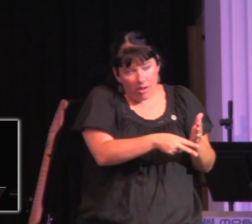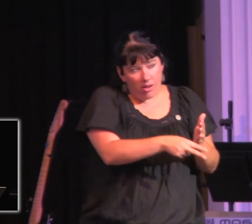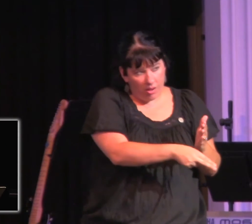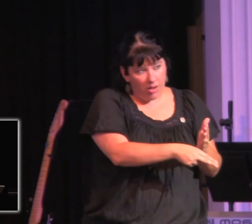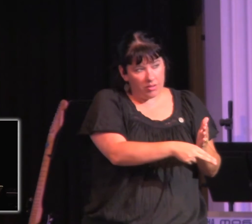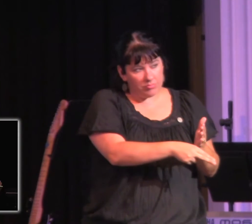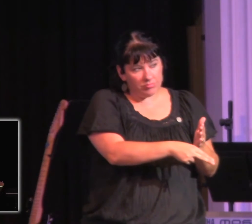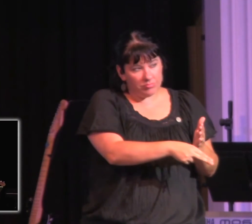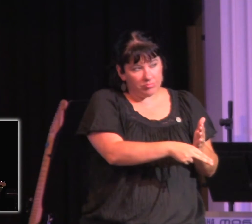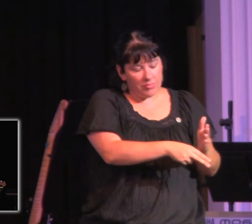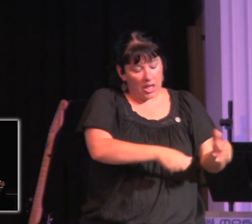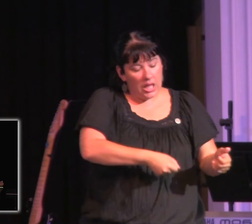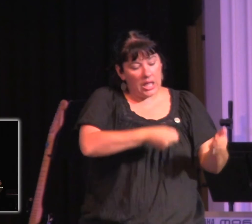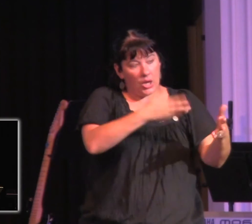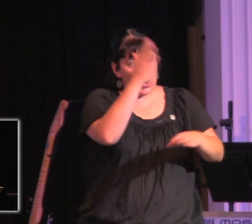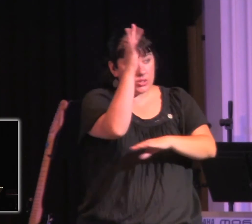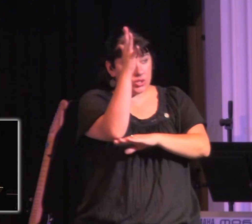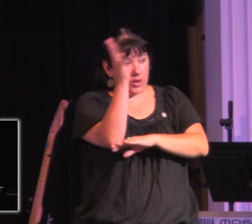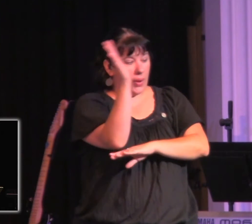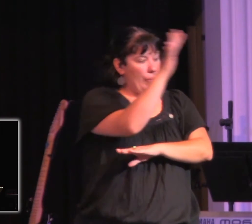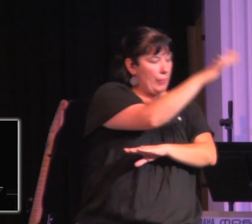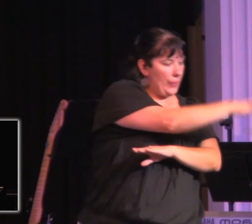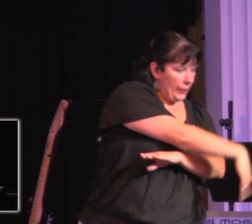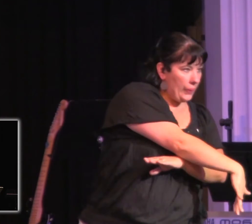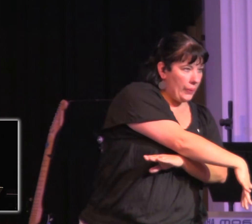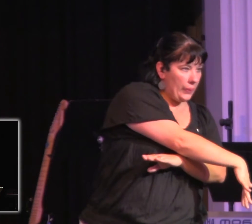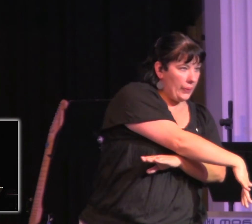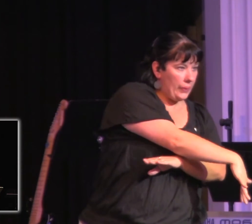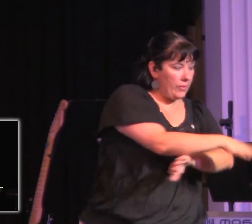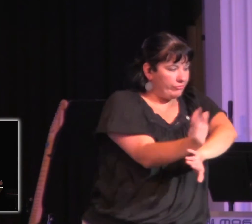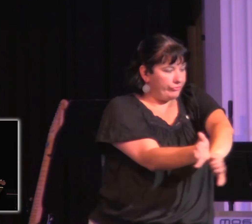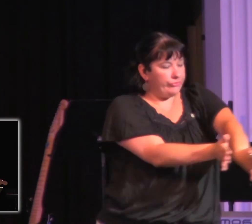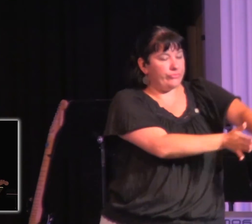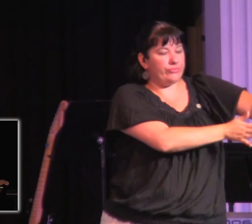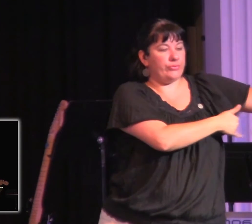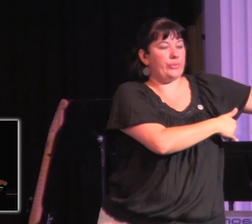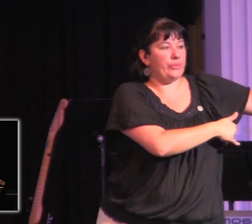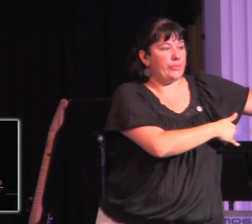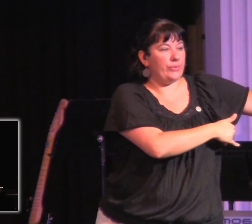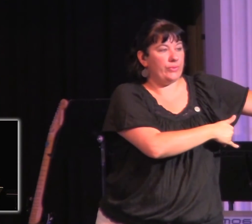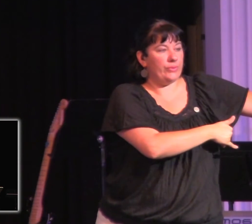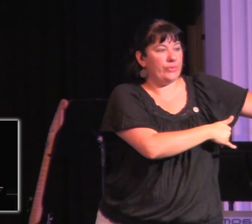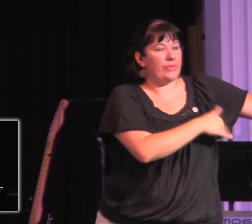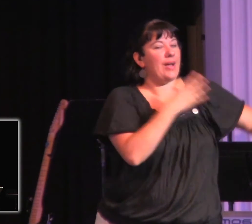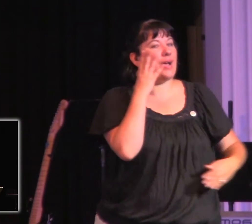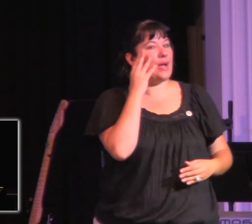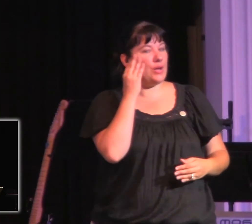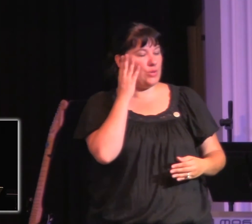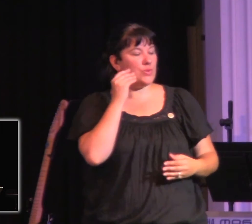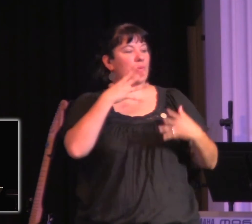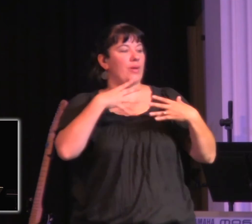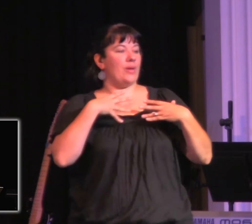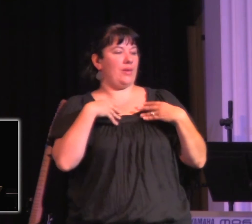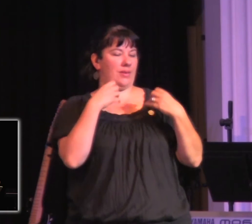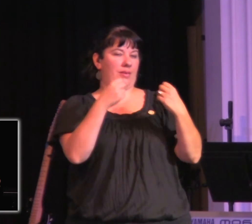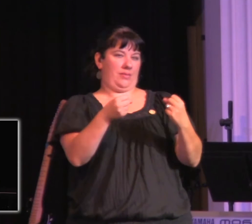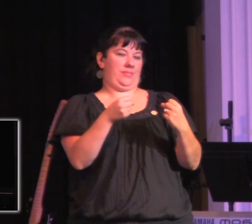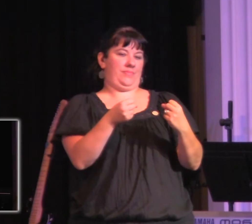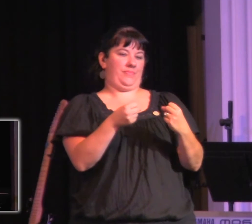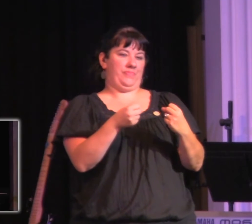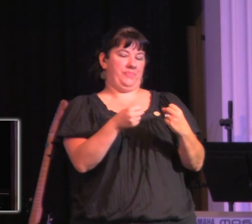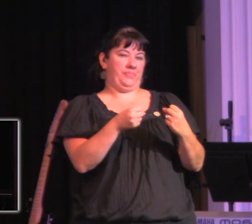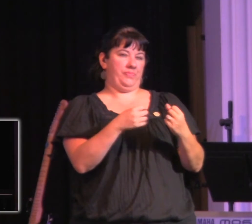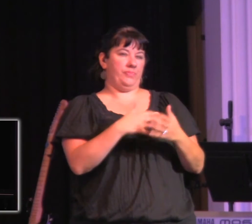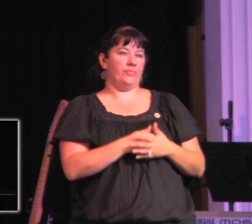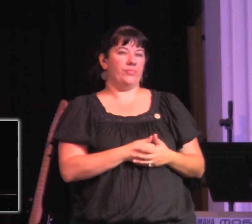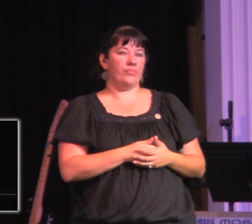the way that we get healed of broken hearts is through the power of Jesus Christ. Healing from brokenness only comes